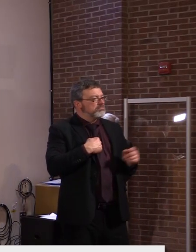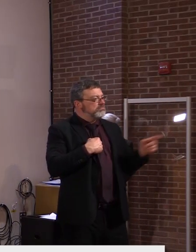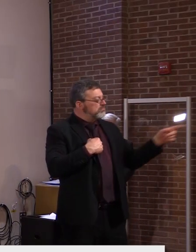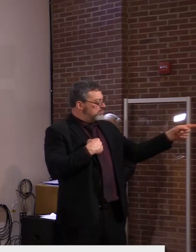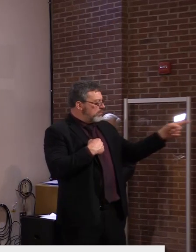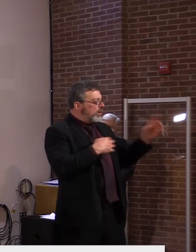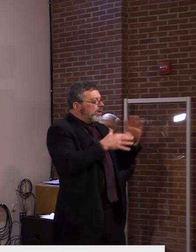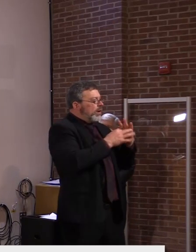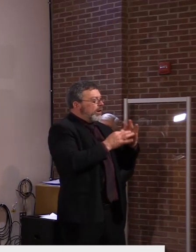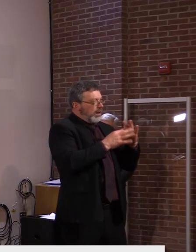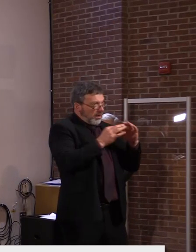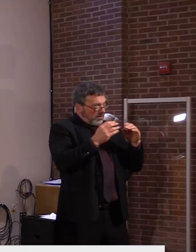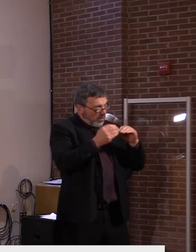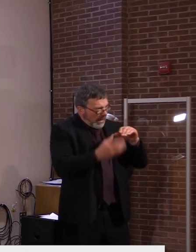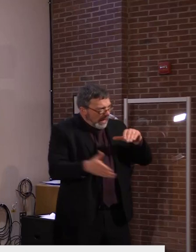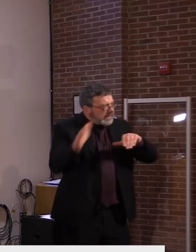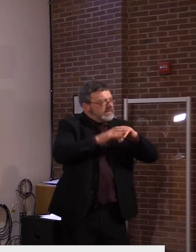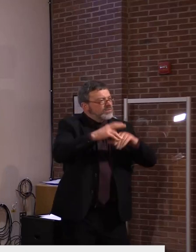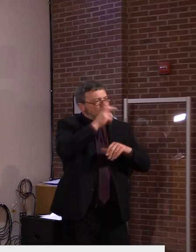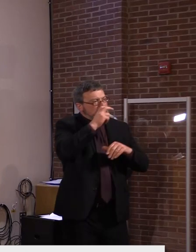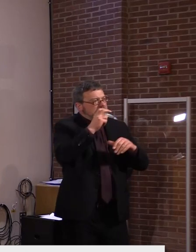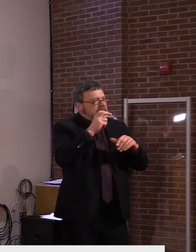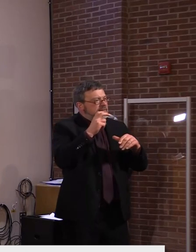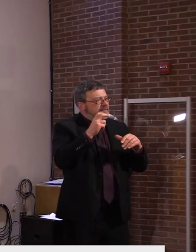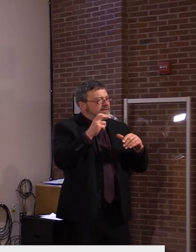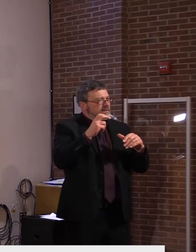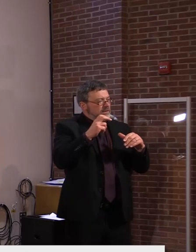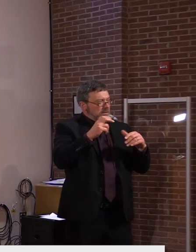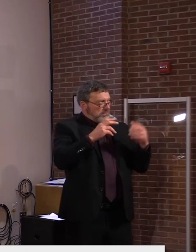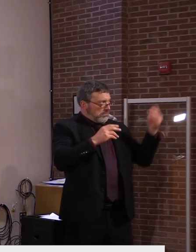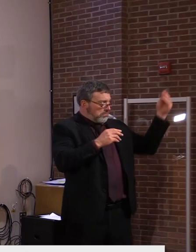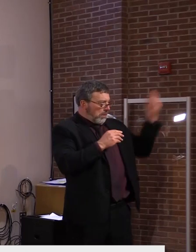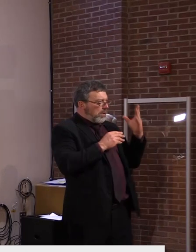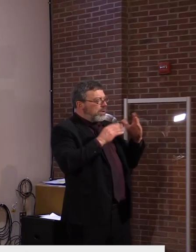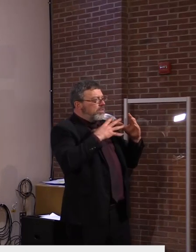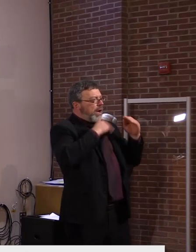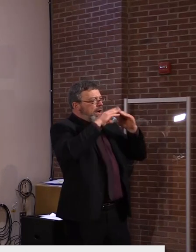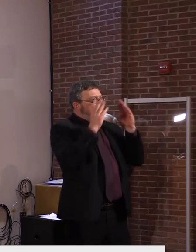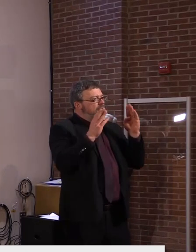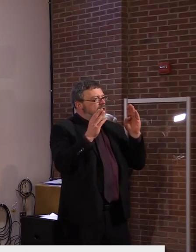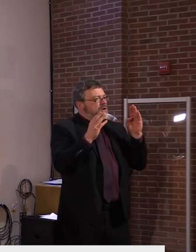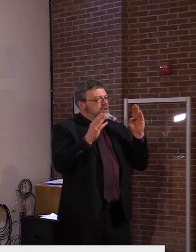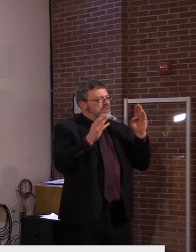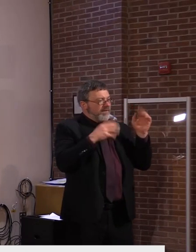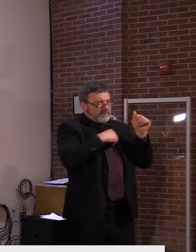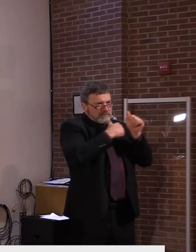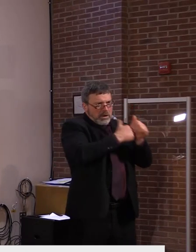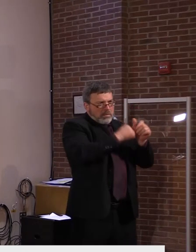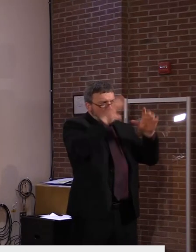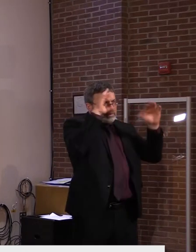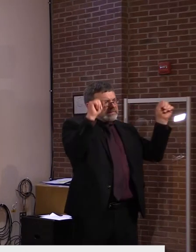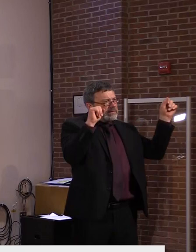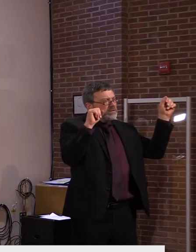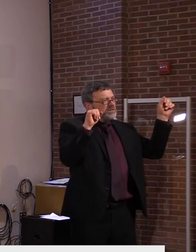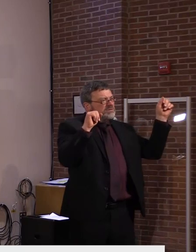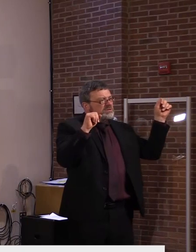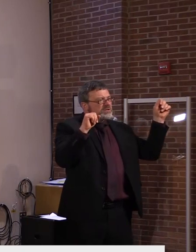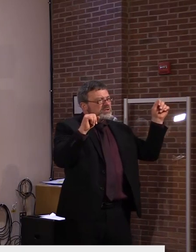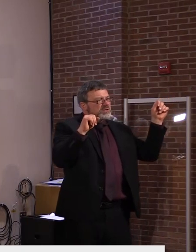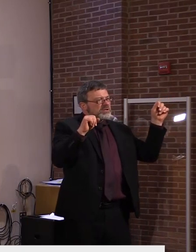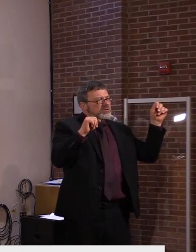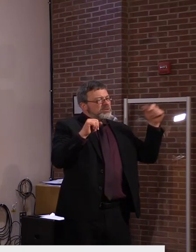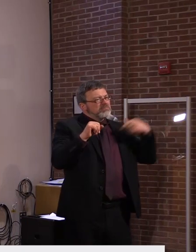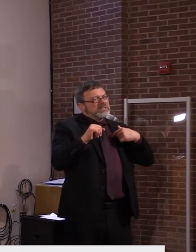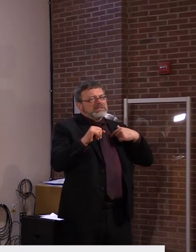Zients, speaking for the White House, full support of the president, said, "We are not headed in that direction. We have